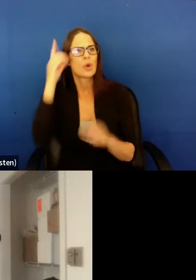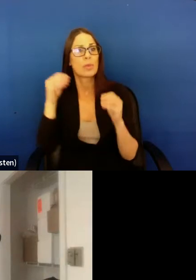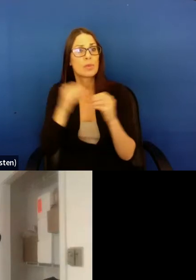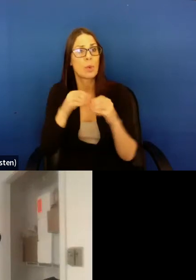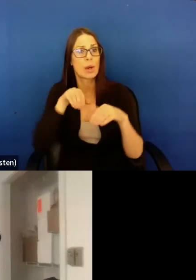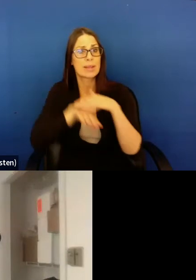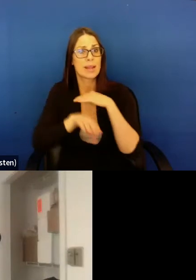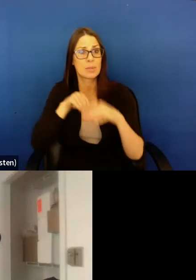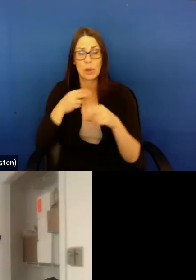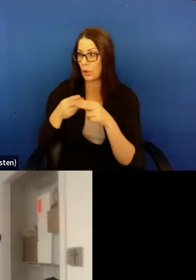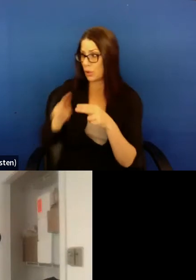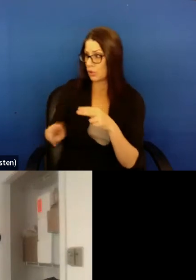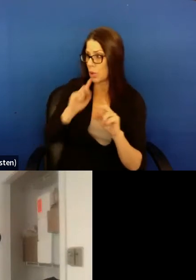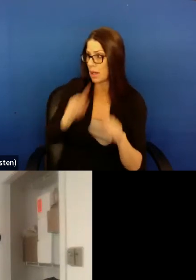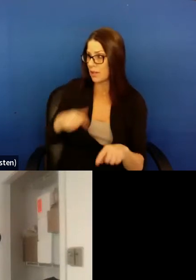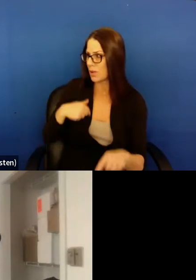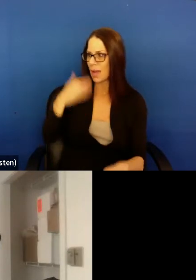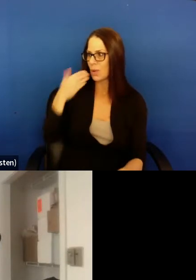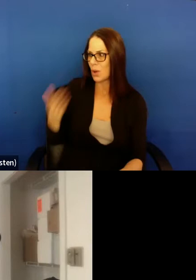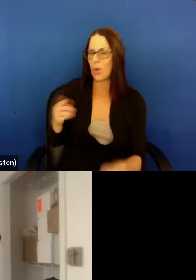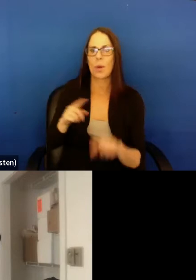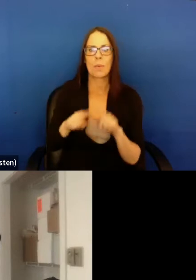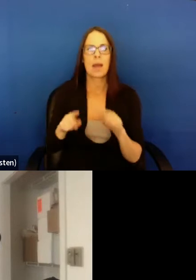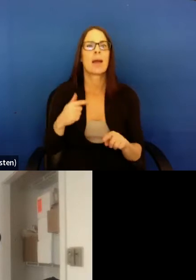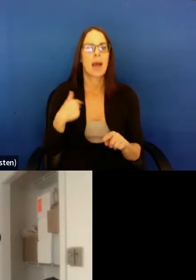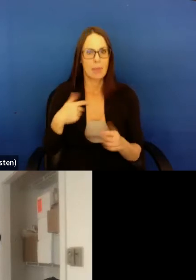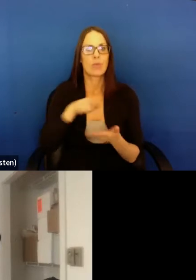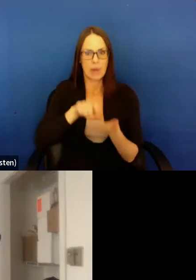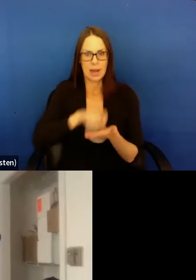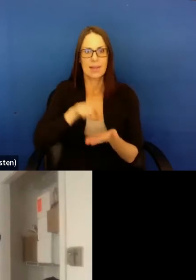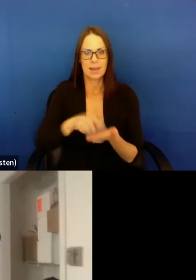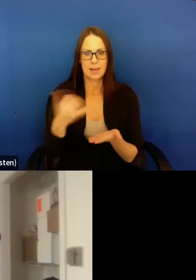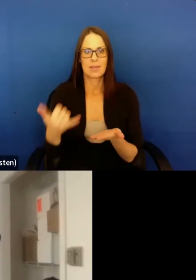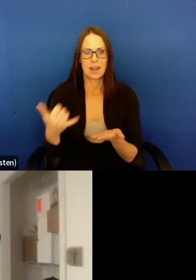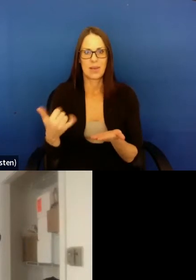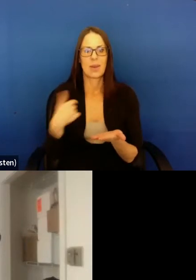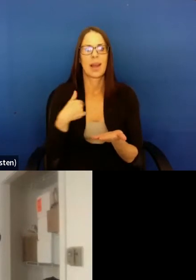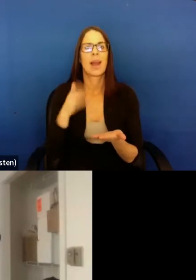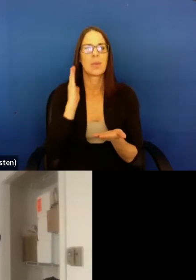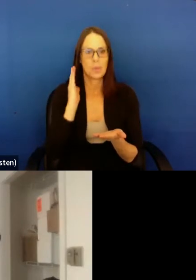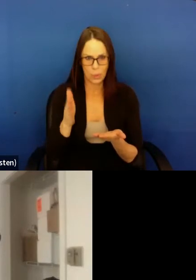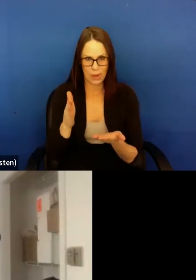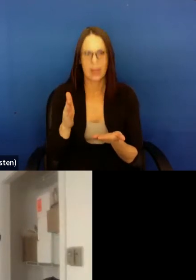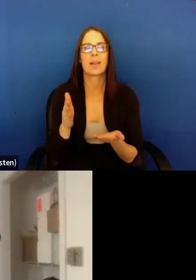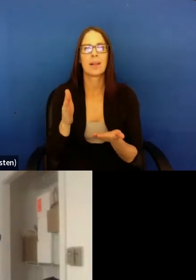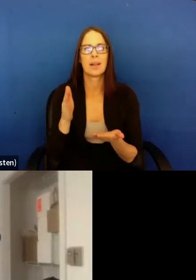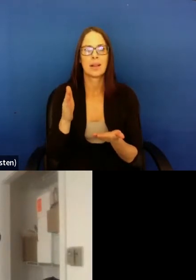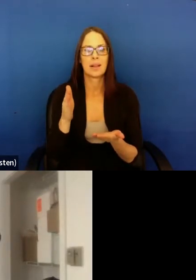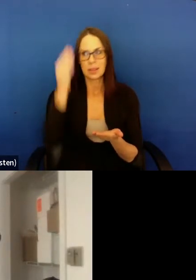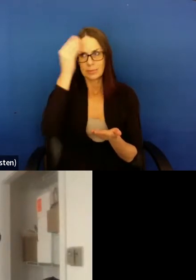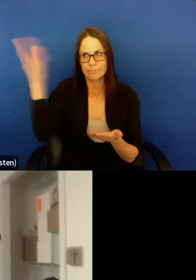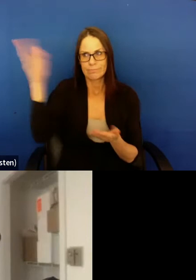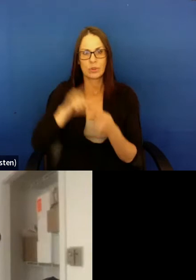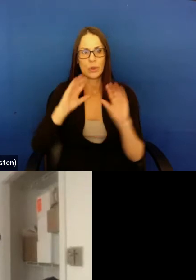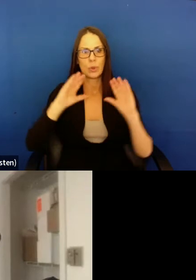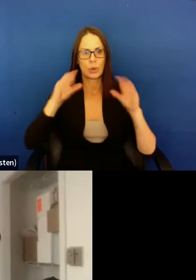The short answer is I do not know, but I'm writing this down and I will socialize this with the group. I